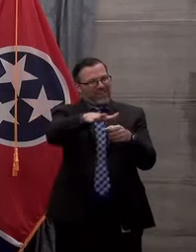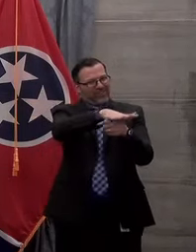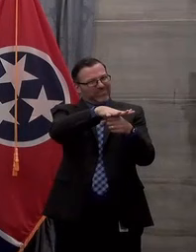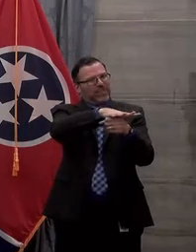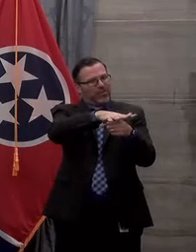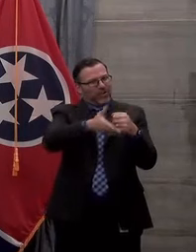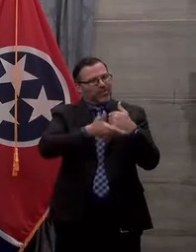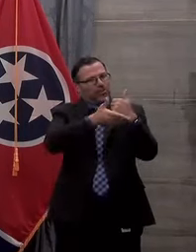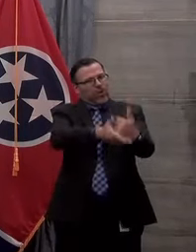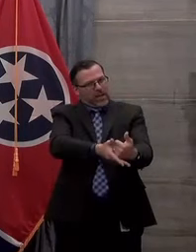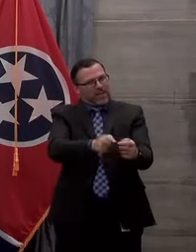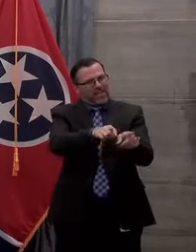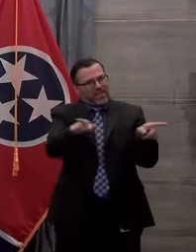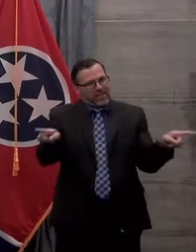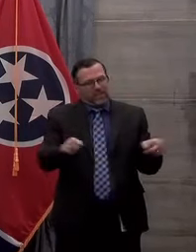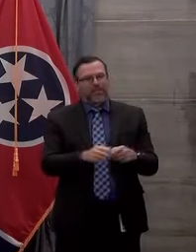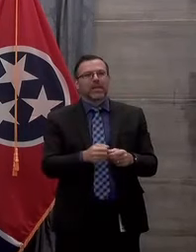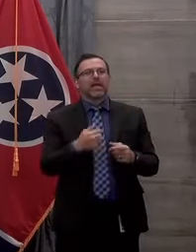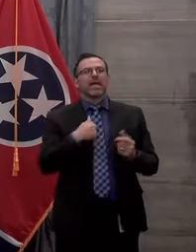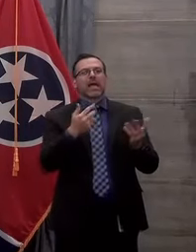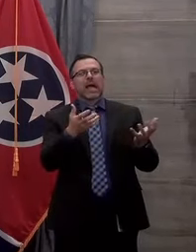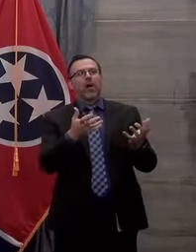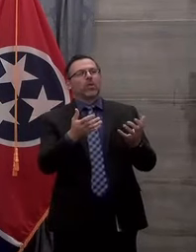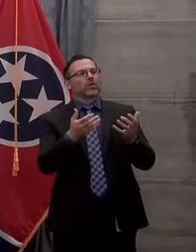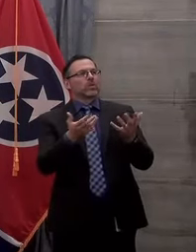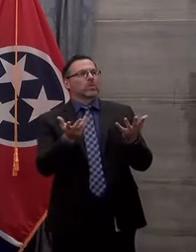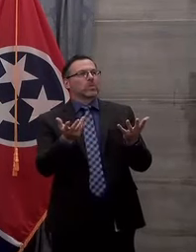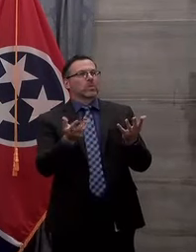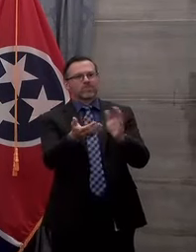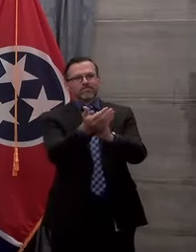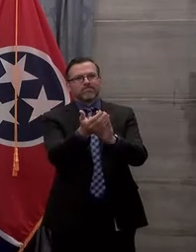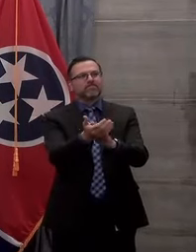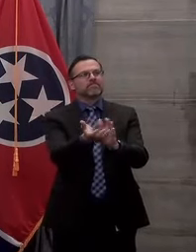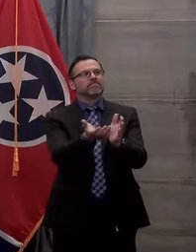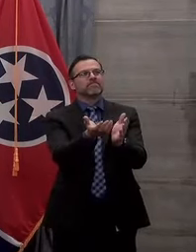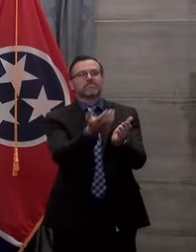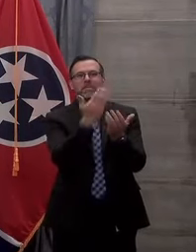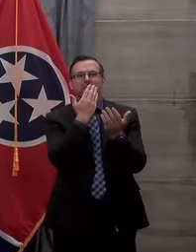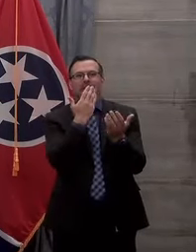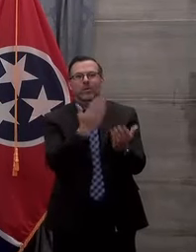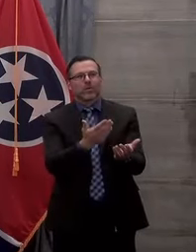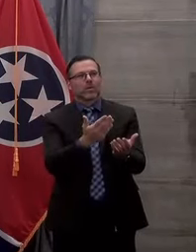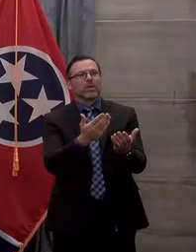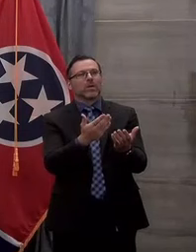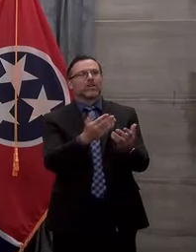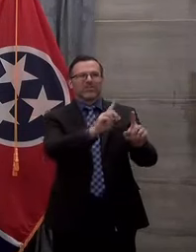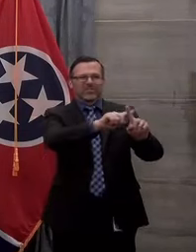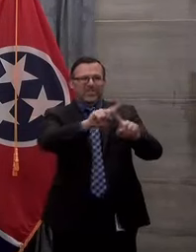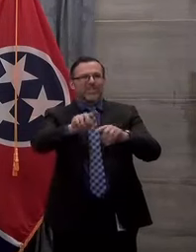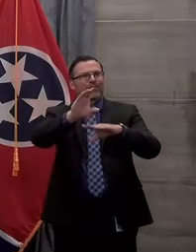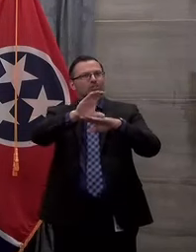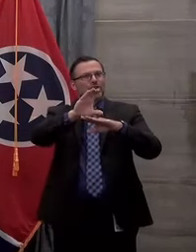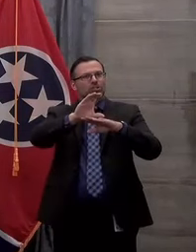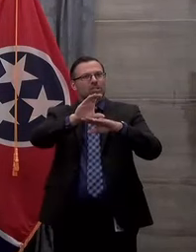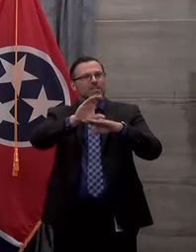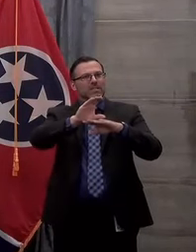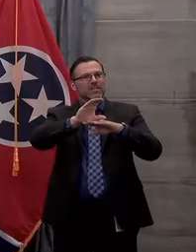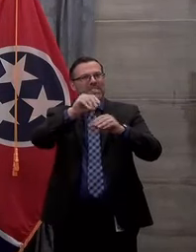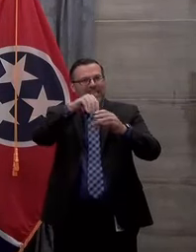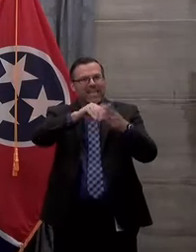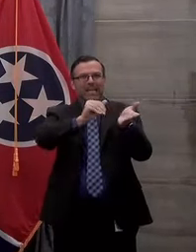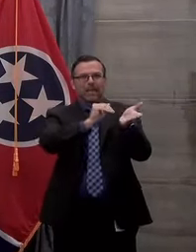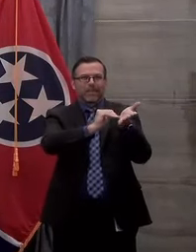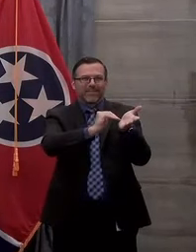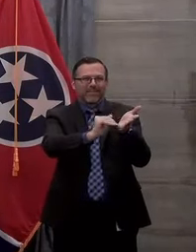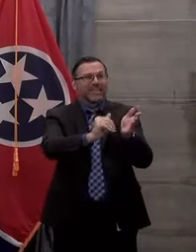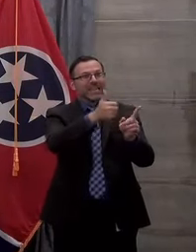I want to make a special shout out and express gratitude, especially to churches in Memphis who are